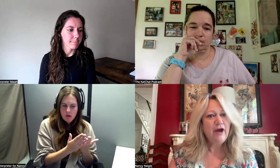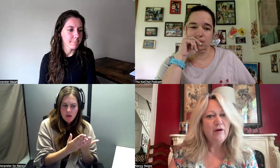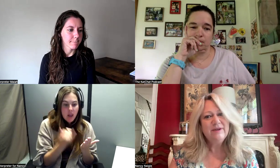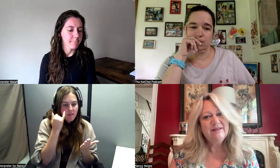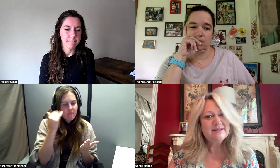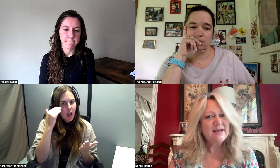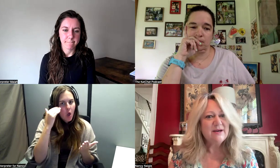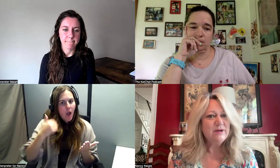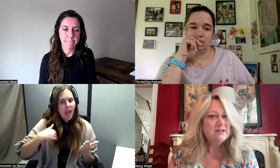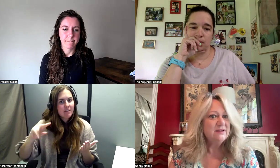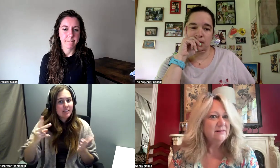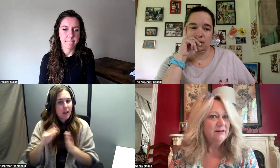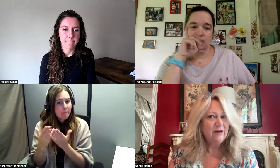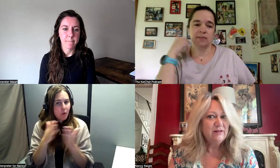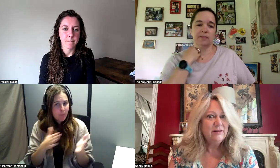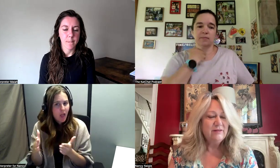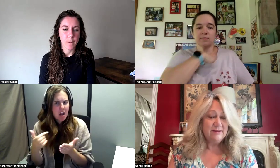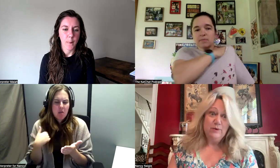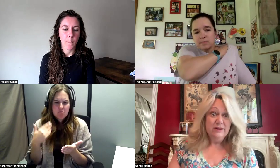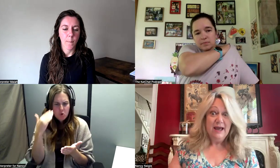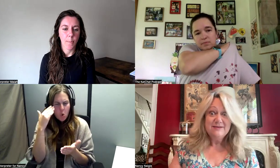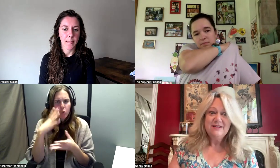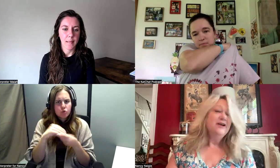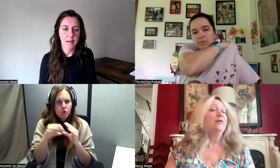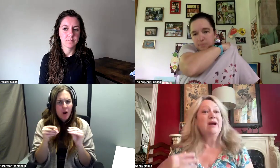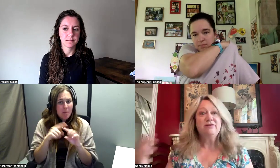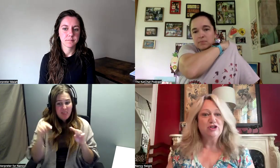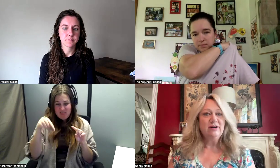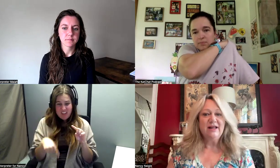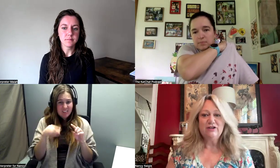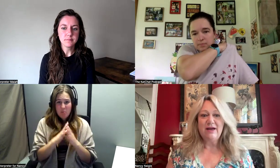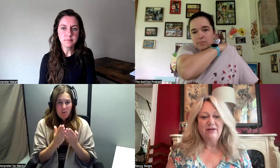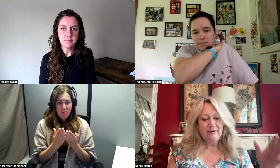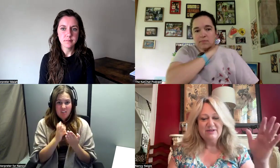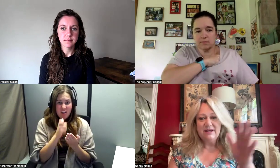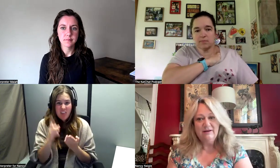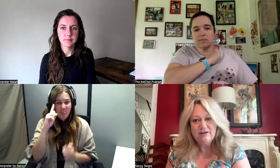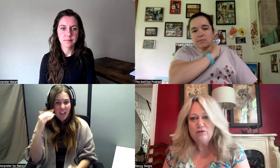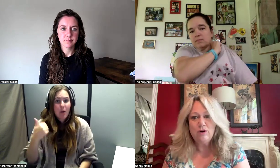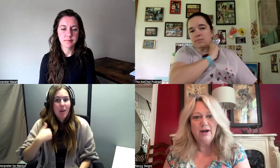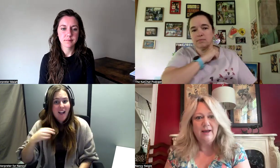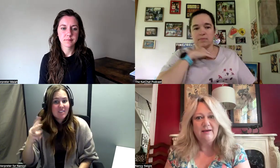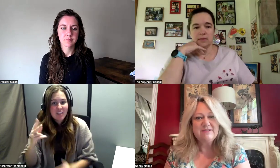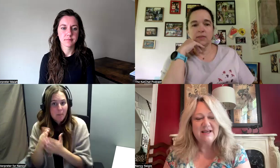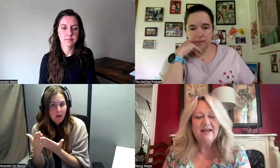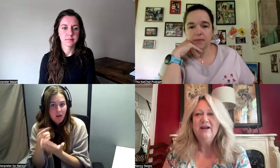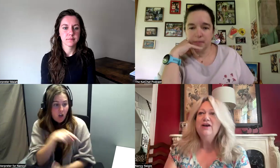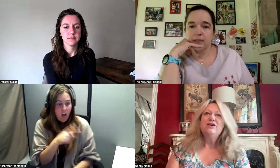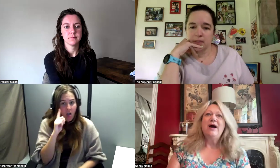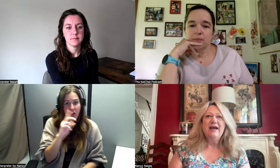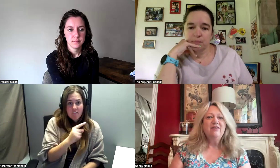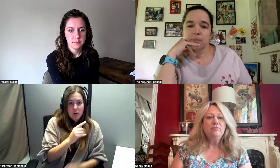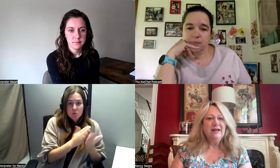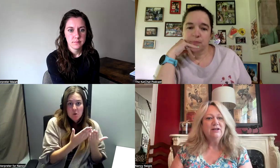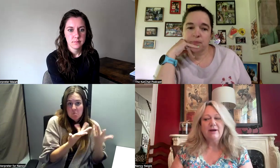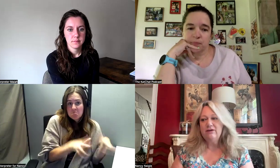going to go. But in this case, that wasn't, that wasn't the case. When I wrote The Shell Collector, I thought that was the end of the story and that was it. So